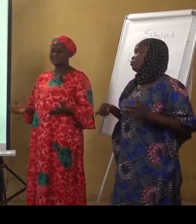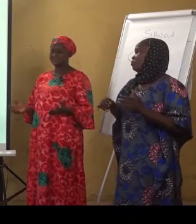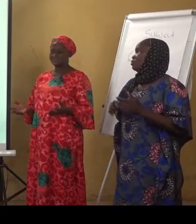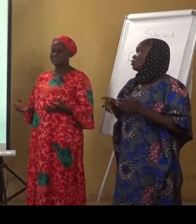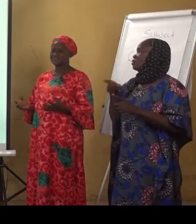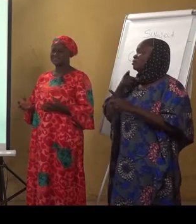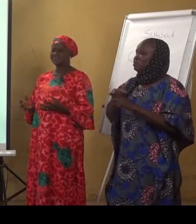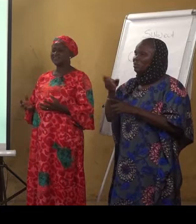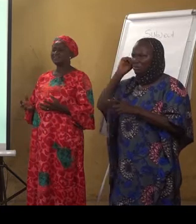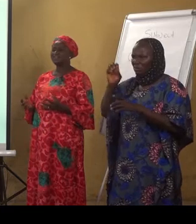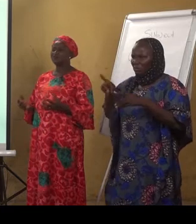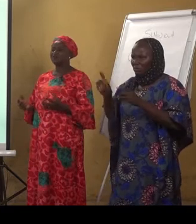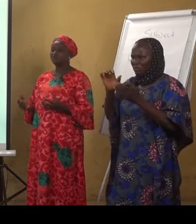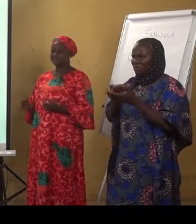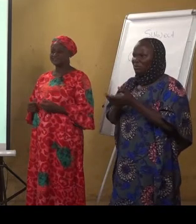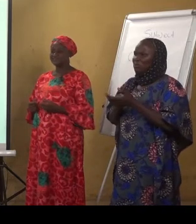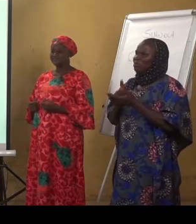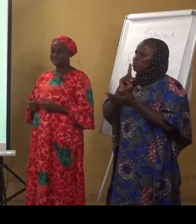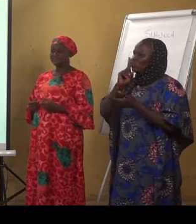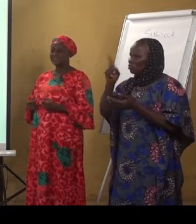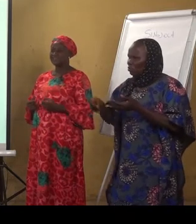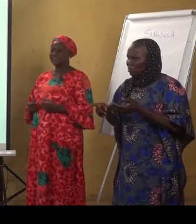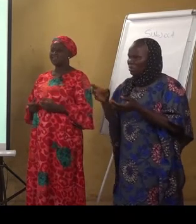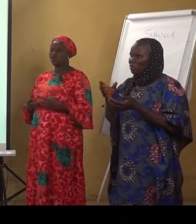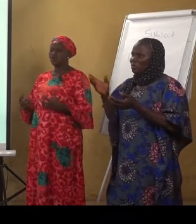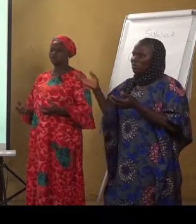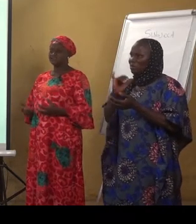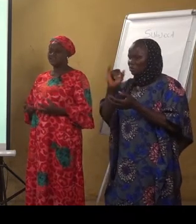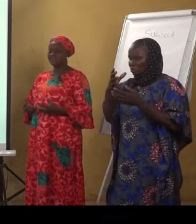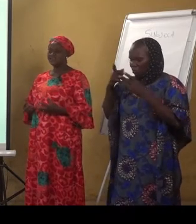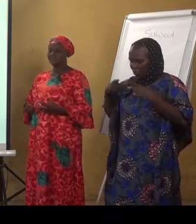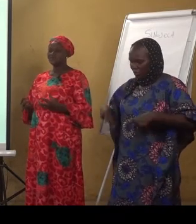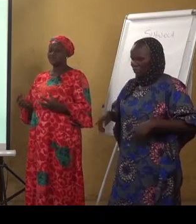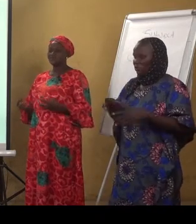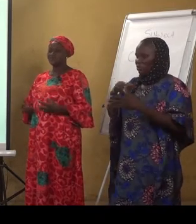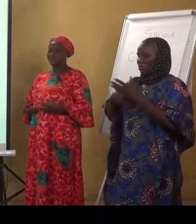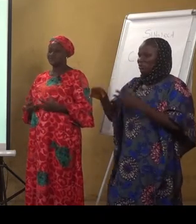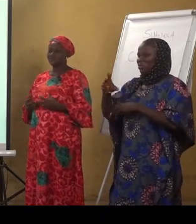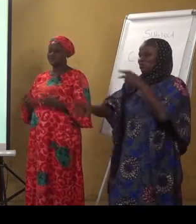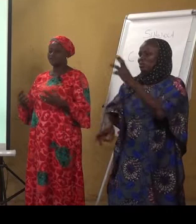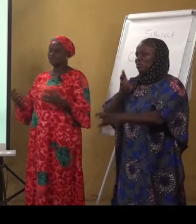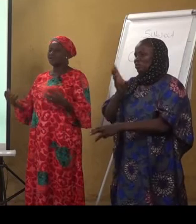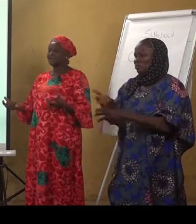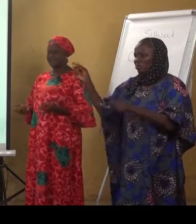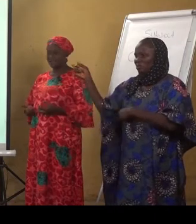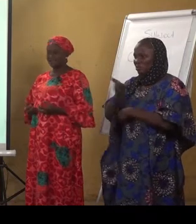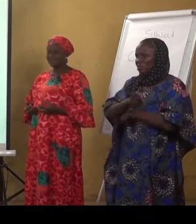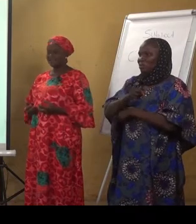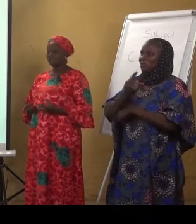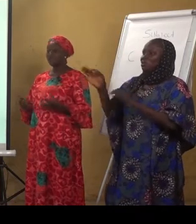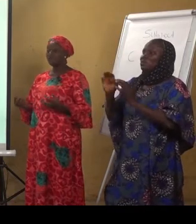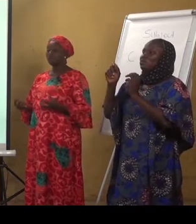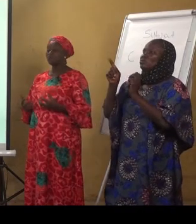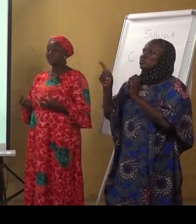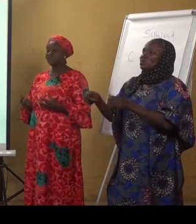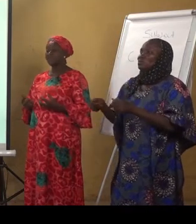Does that, honestly, there will be peace. You see, in the world today, if we can only forgive one another,